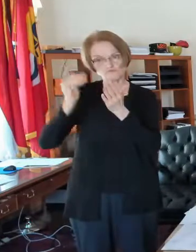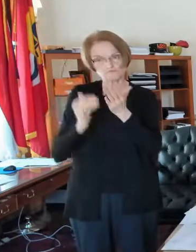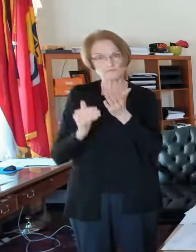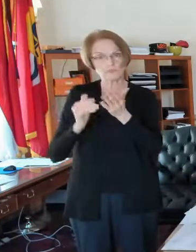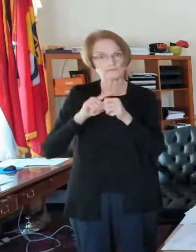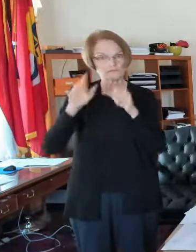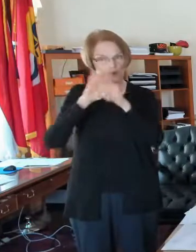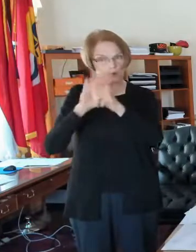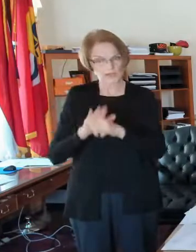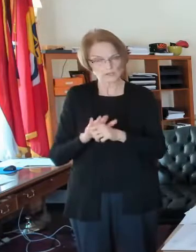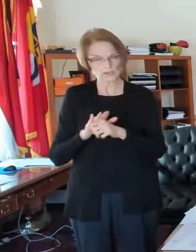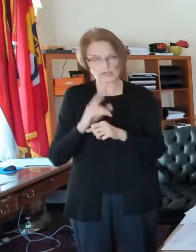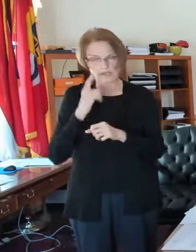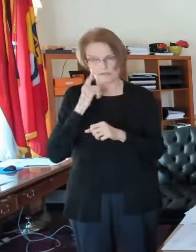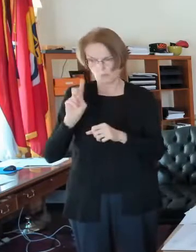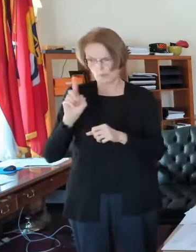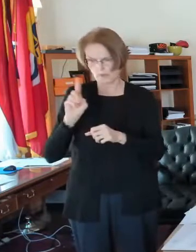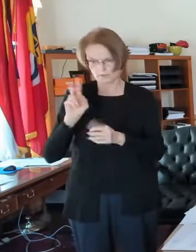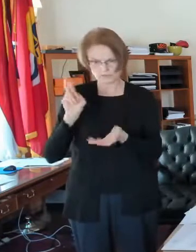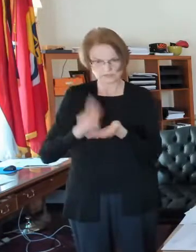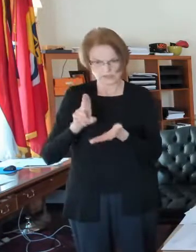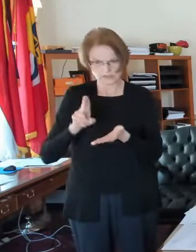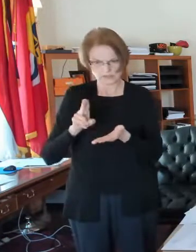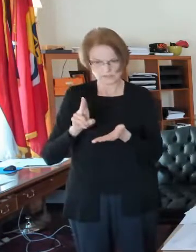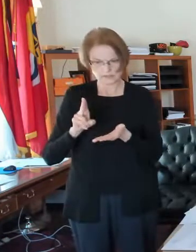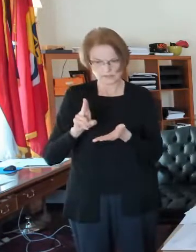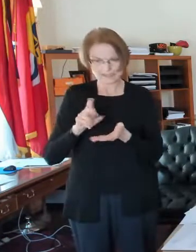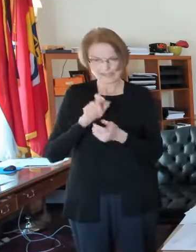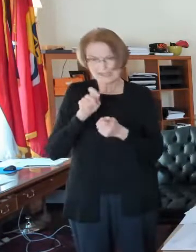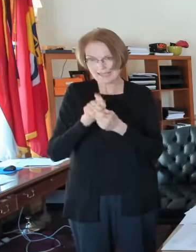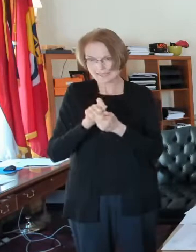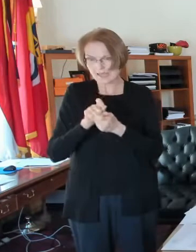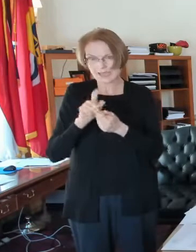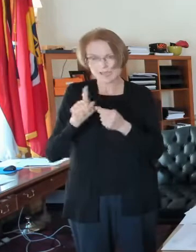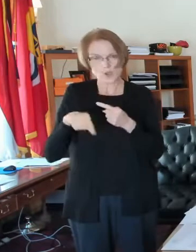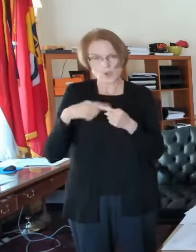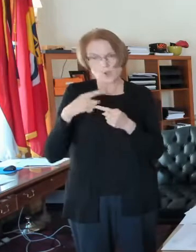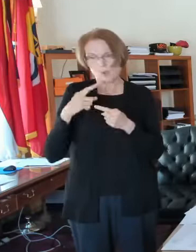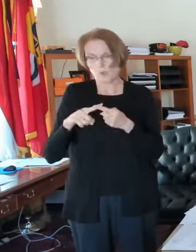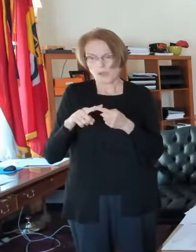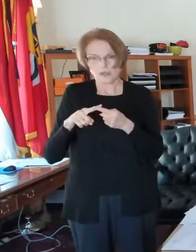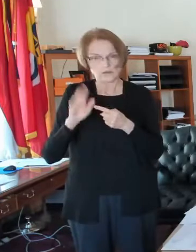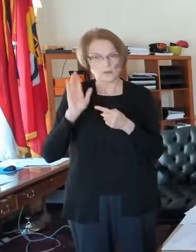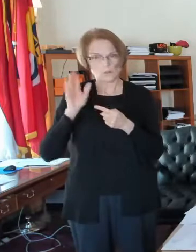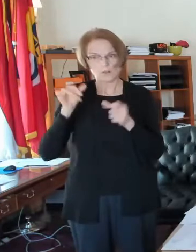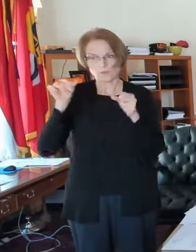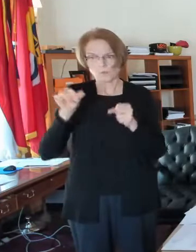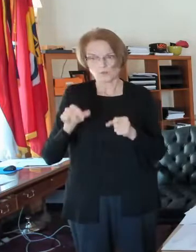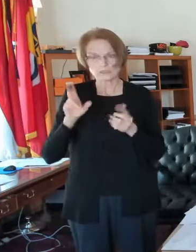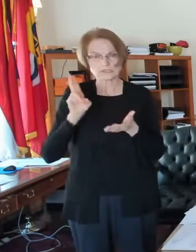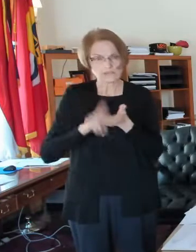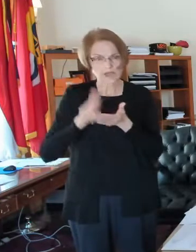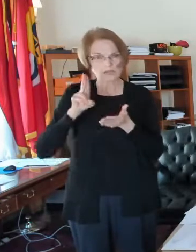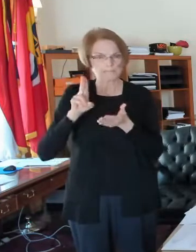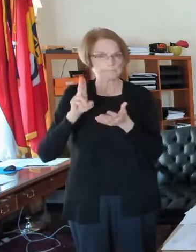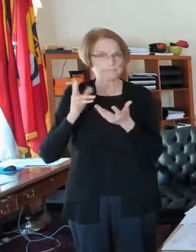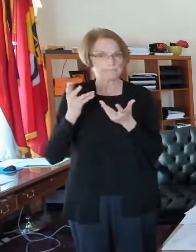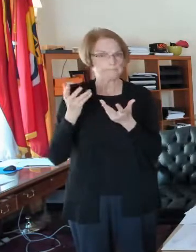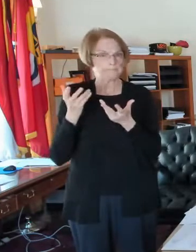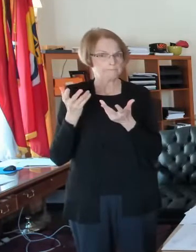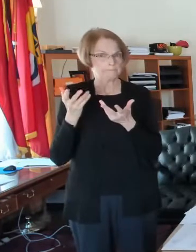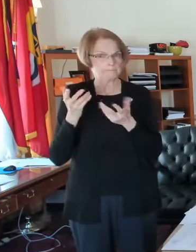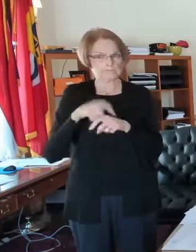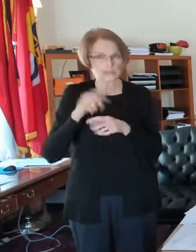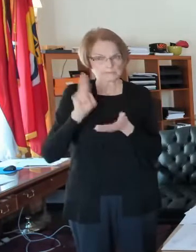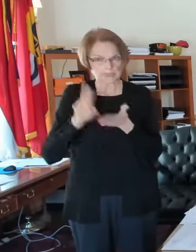I think the signups are, they haven't said exactly when the signups will be, but check their